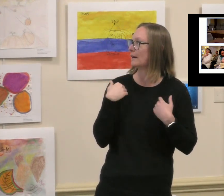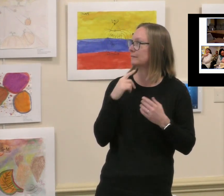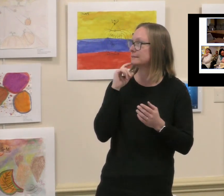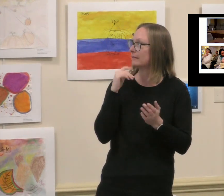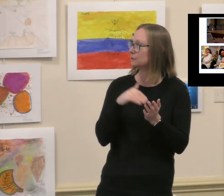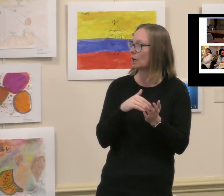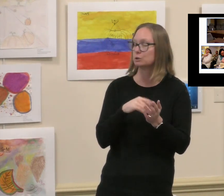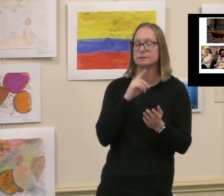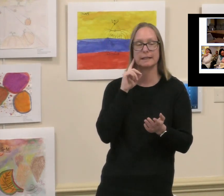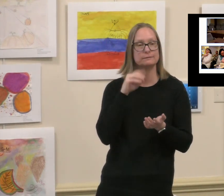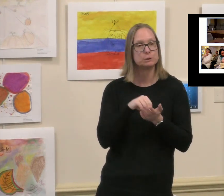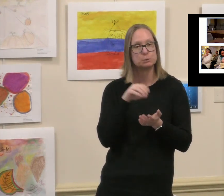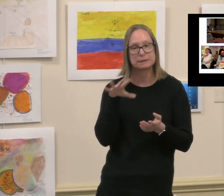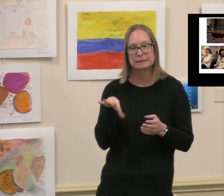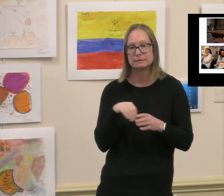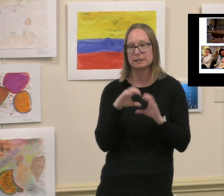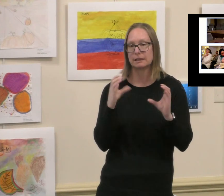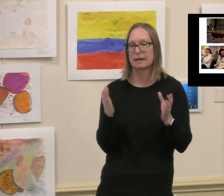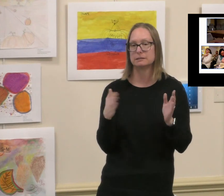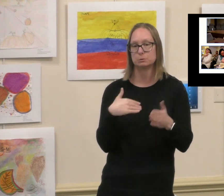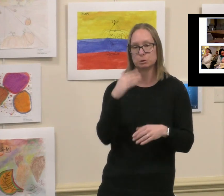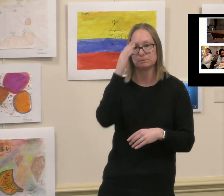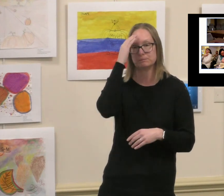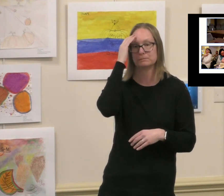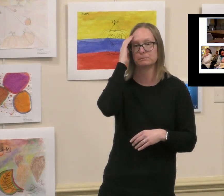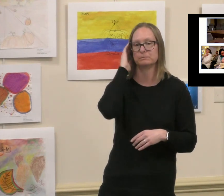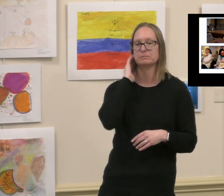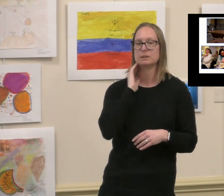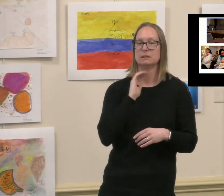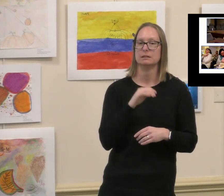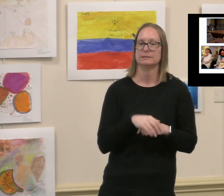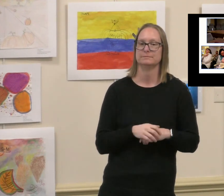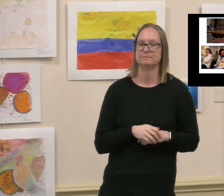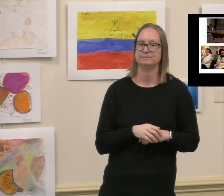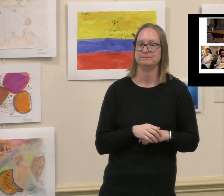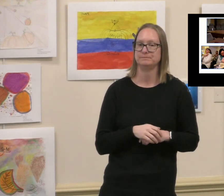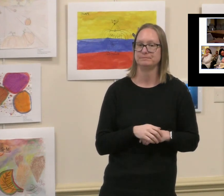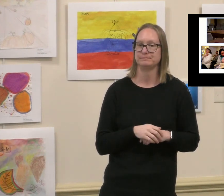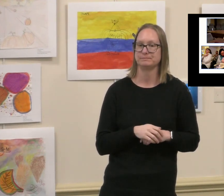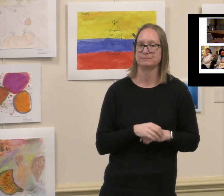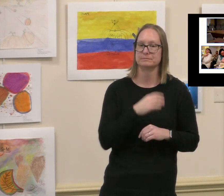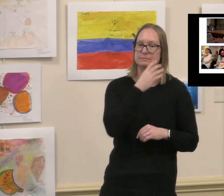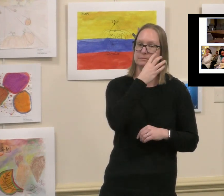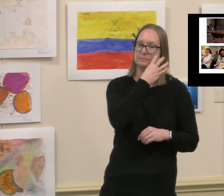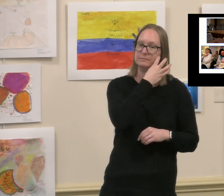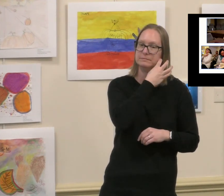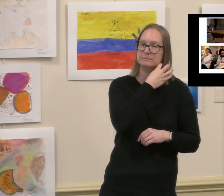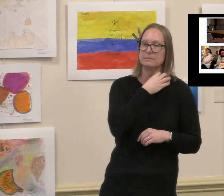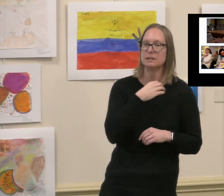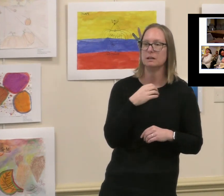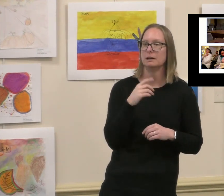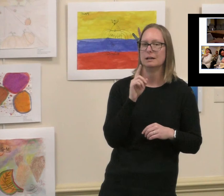and learned sign language together. Then we have a child in the classroom.